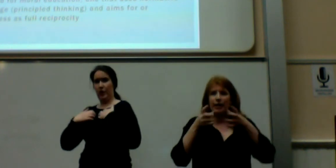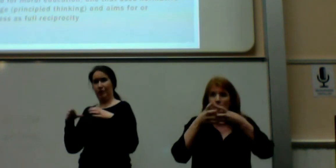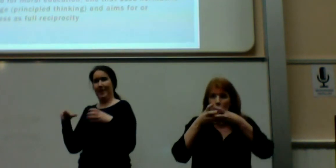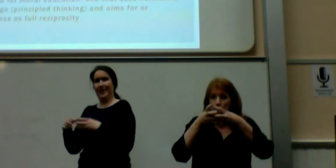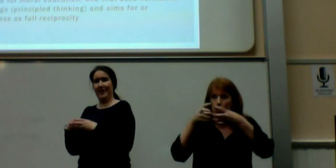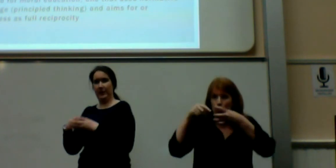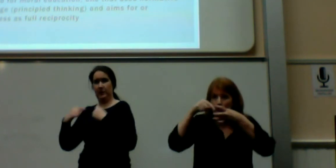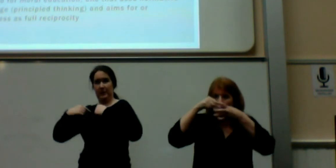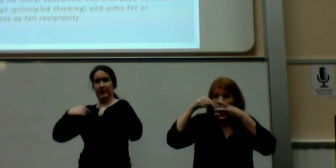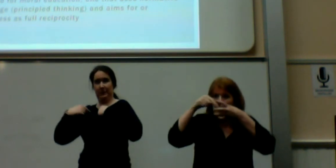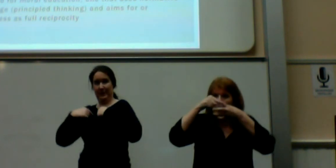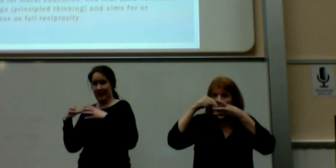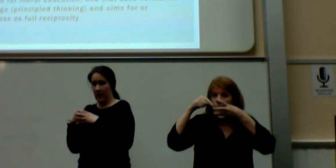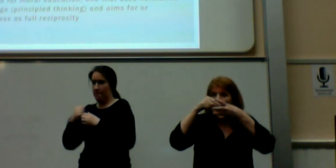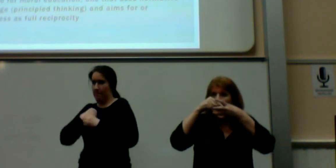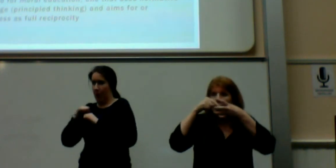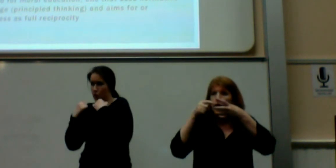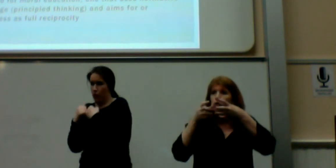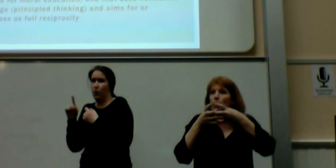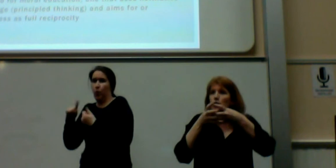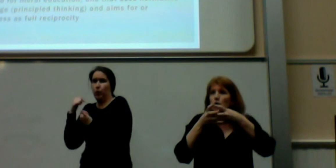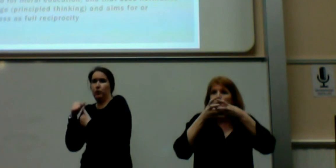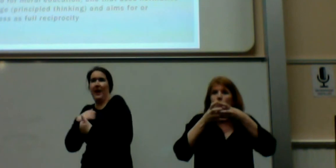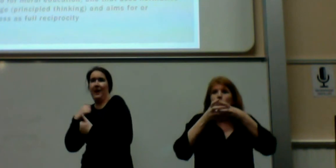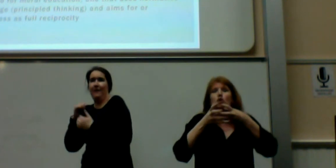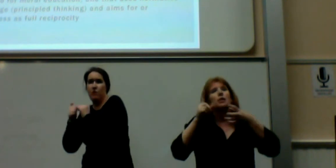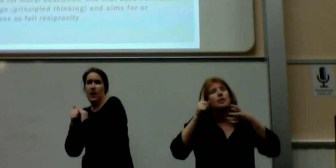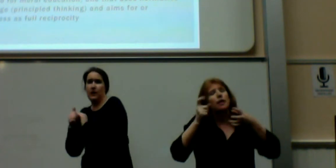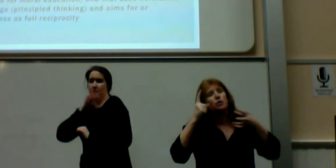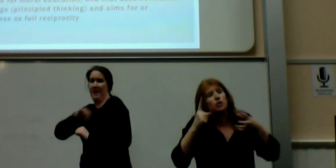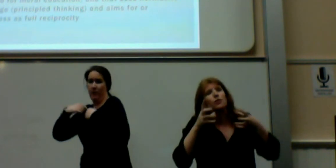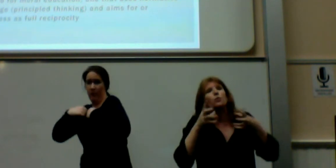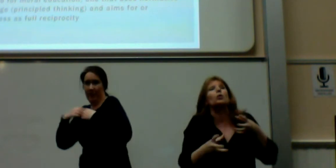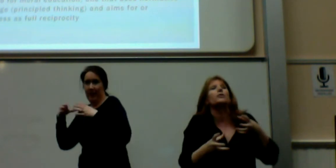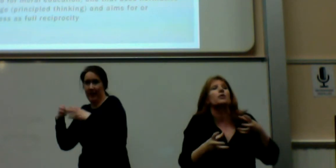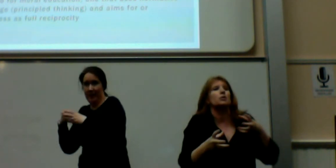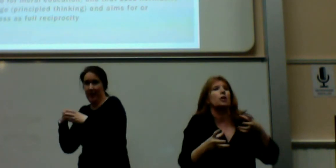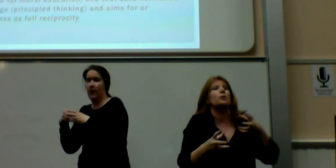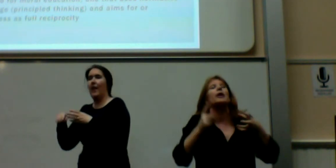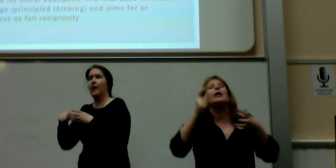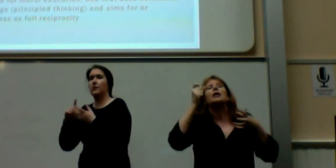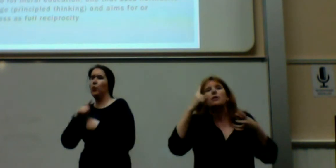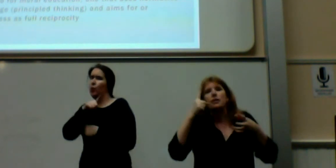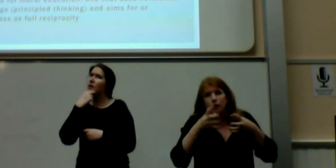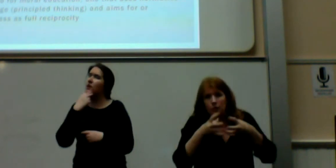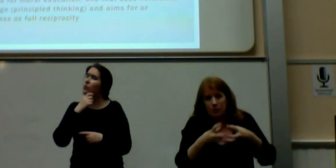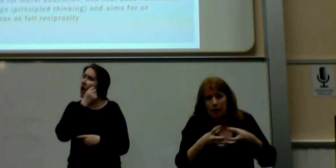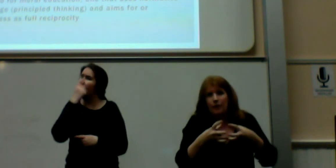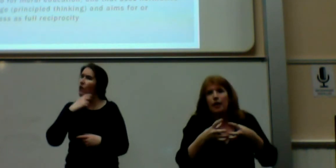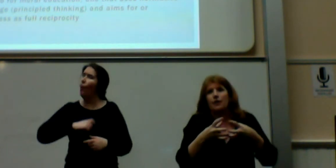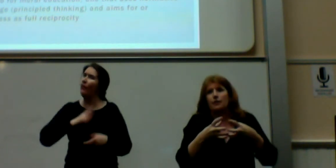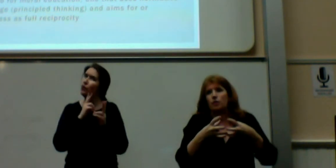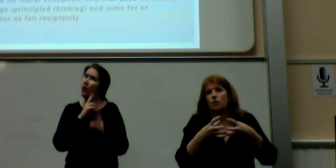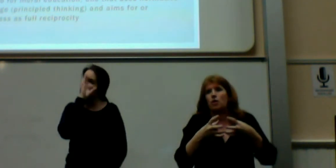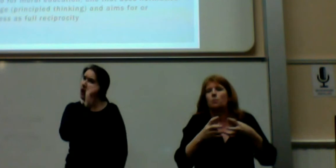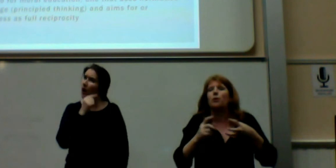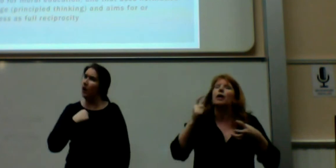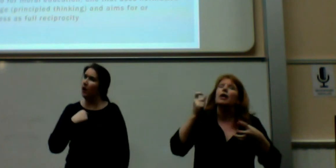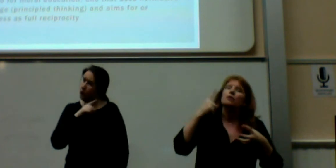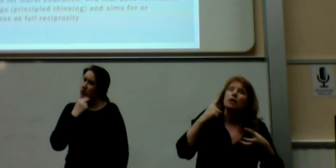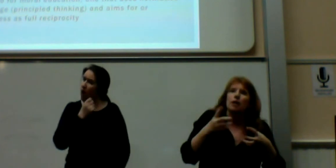from, again, in-group reciprocity, right? To what degree this is, you need to understand the role of the interpreter. You need to understand the ethics